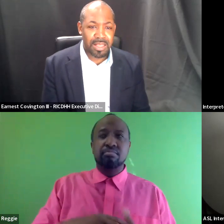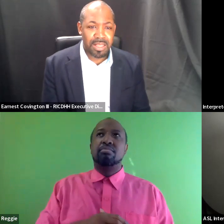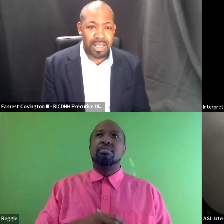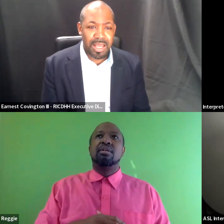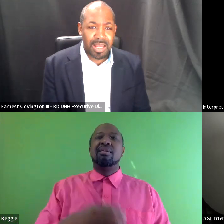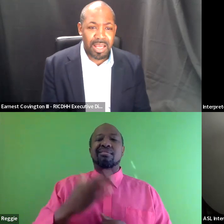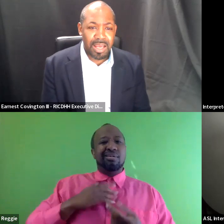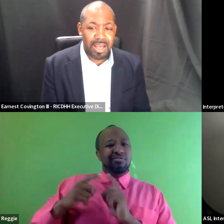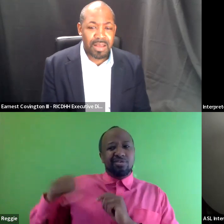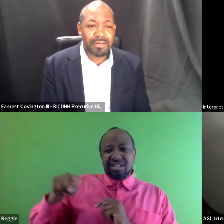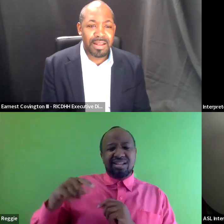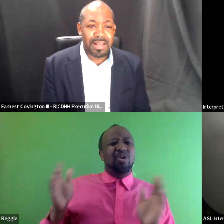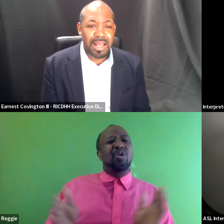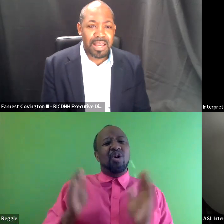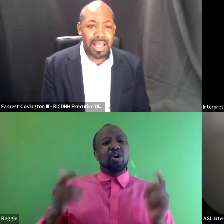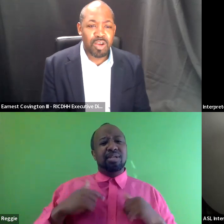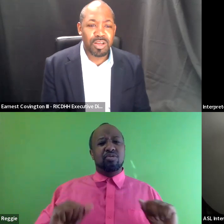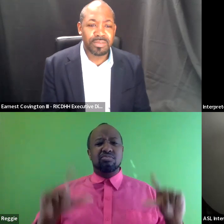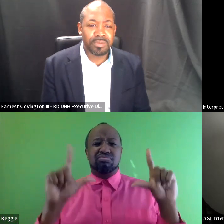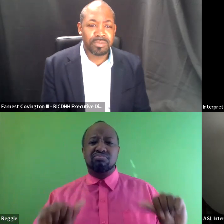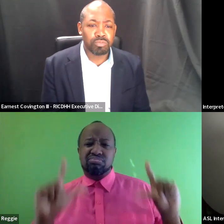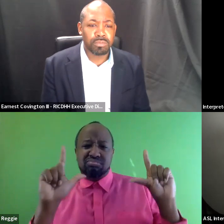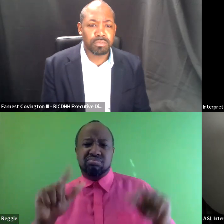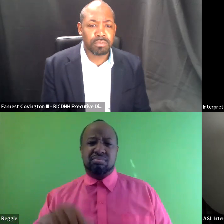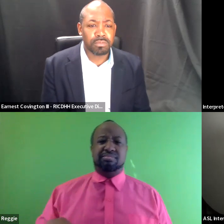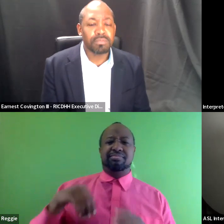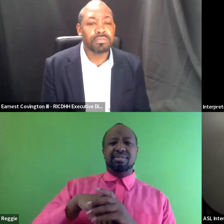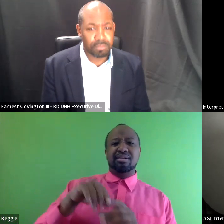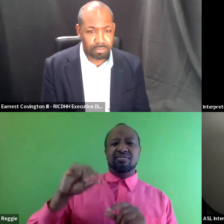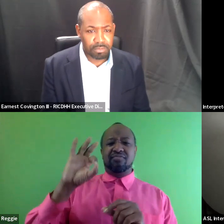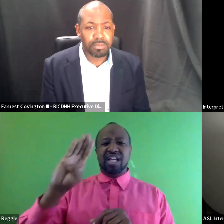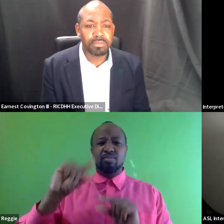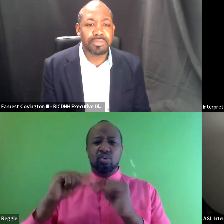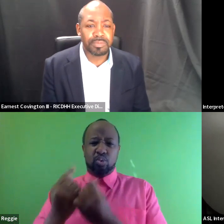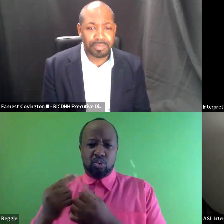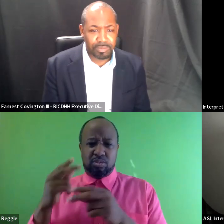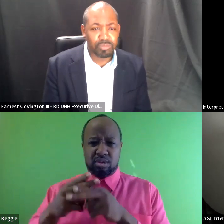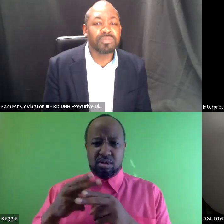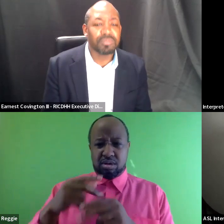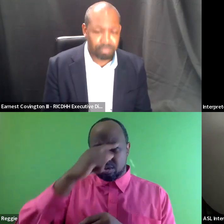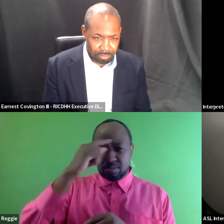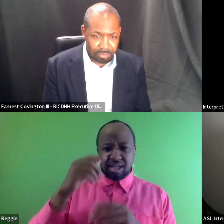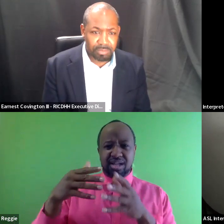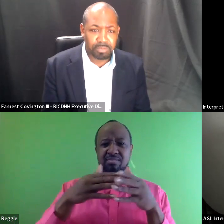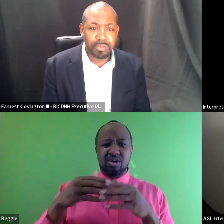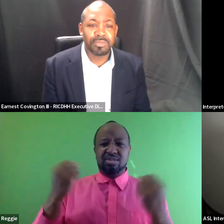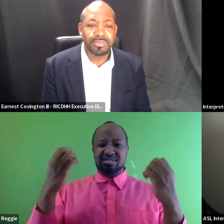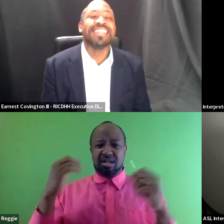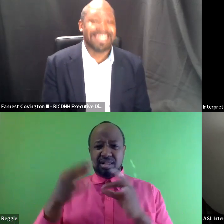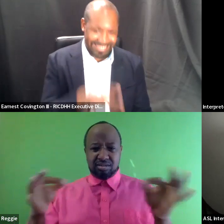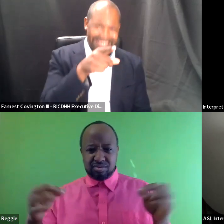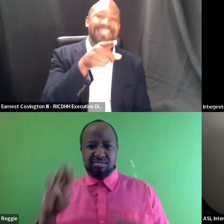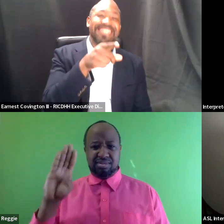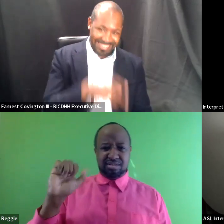You know, before arriving there, if you will, people would encourage me to vlog, for example, on Facebook in a group